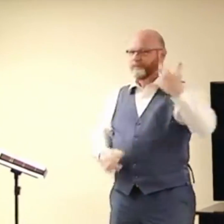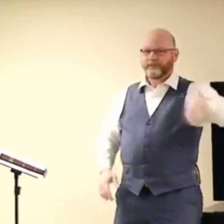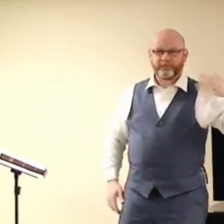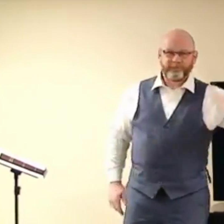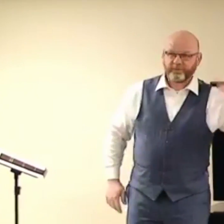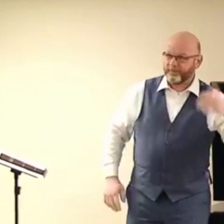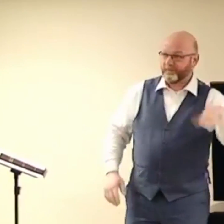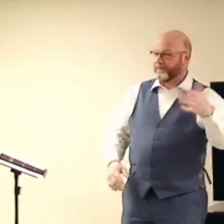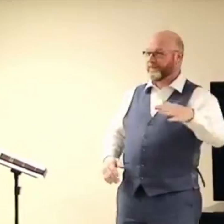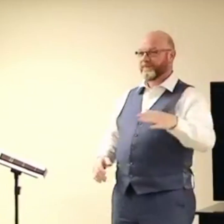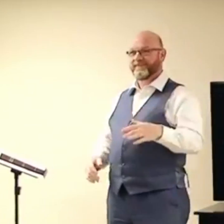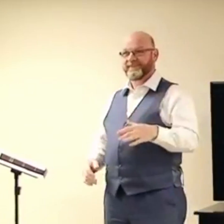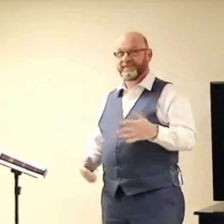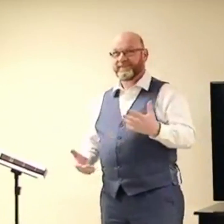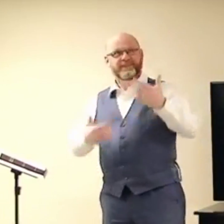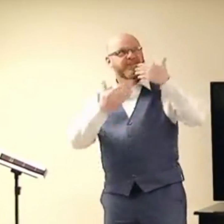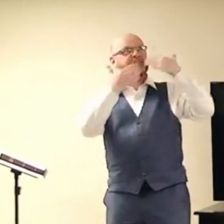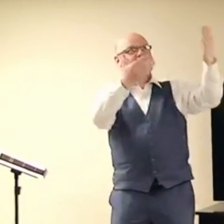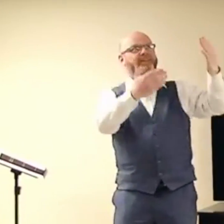and it was a beautiful day.